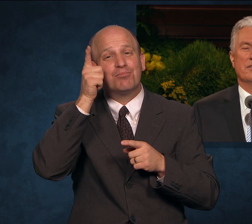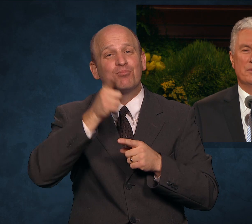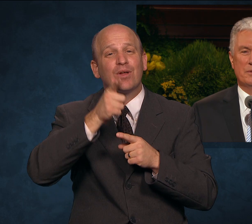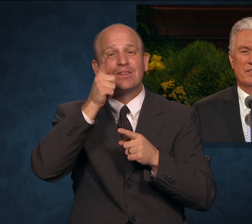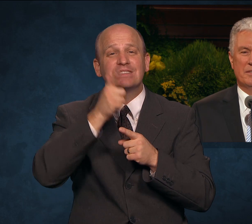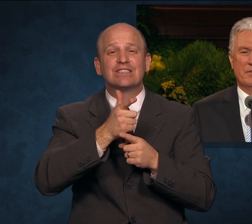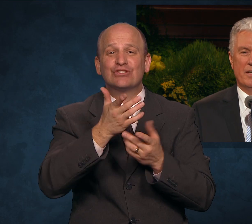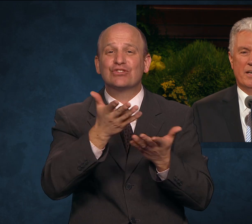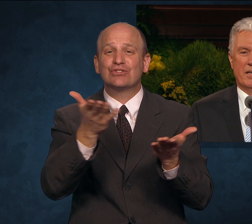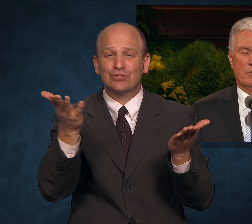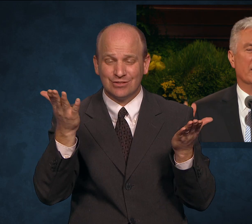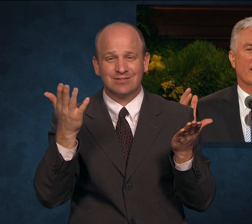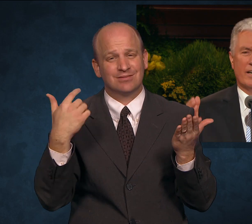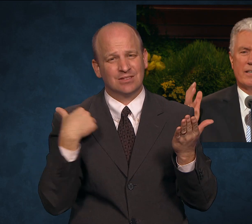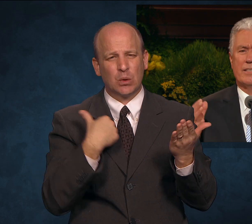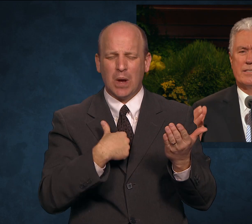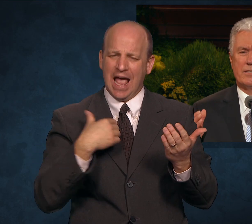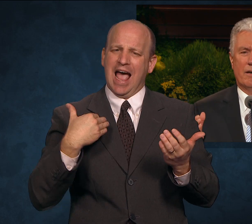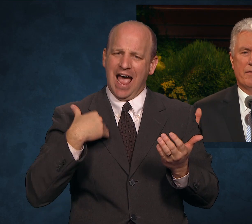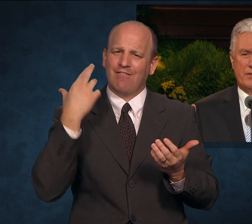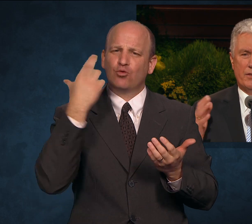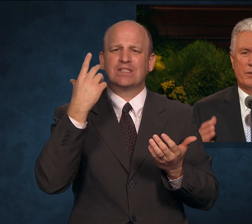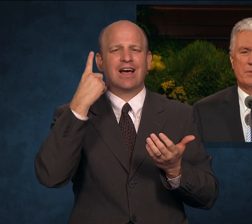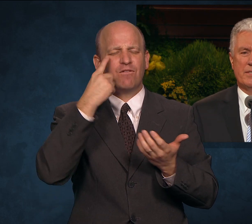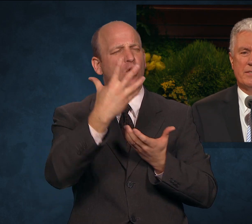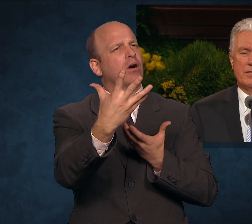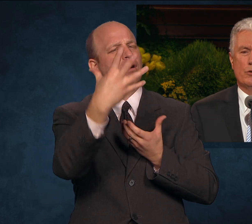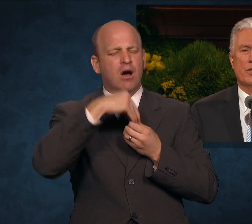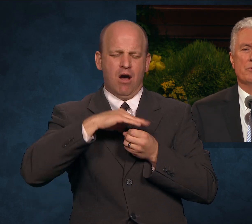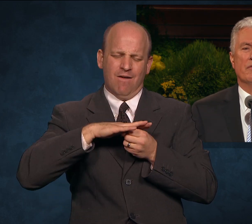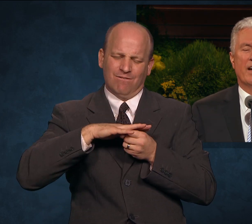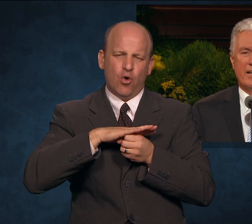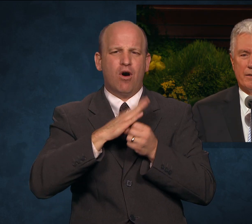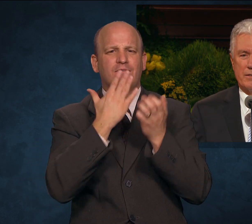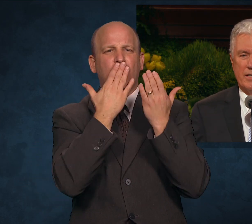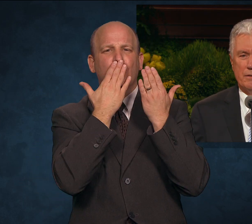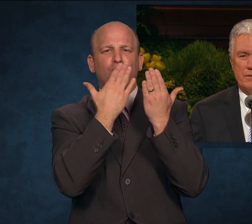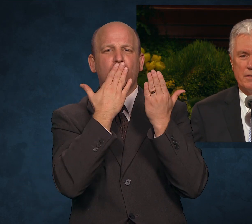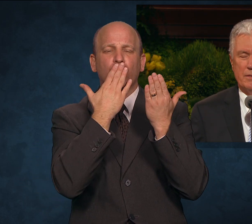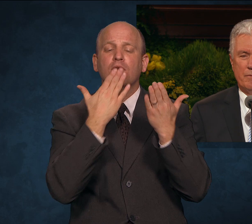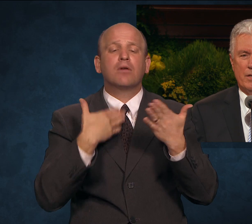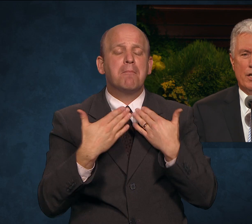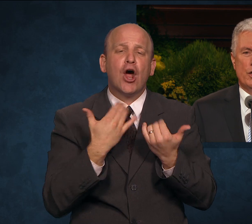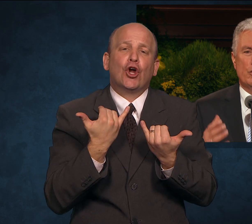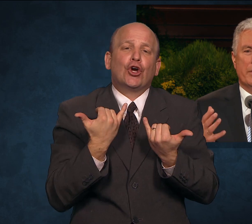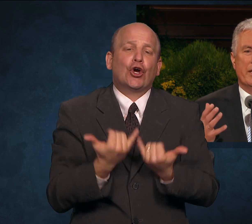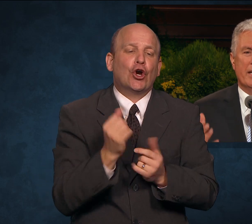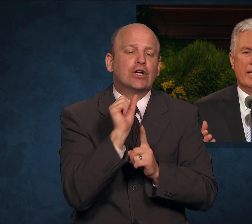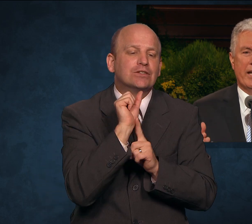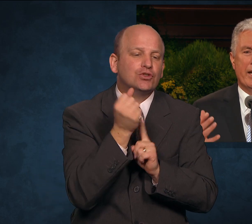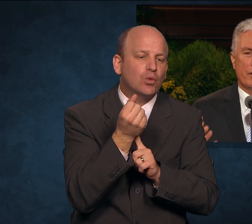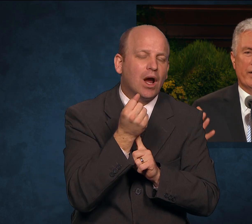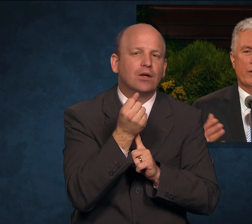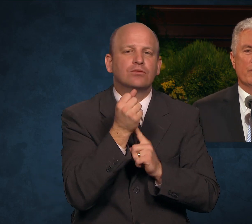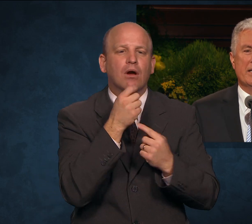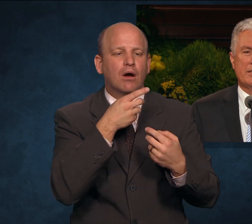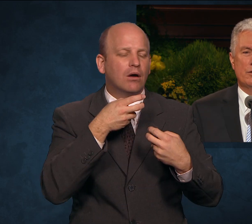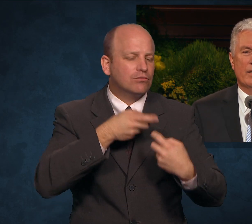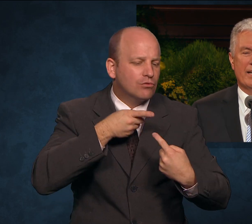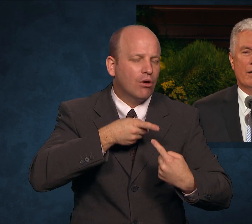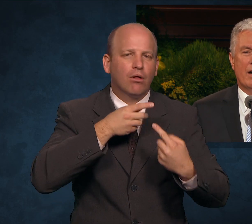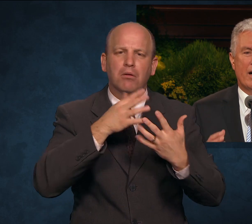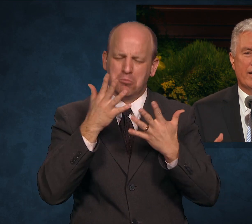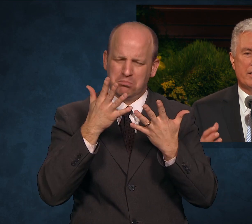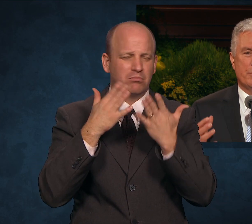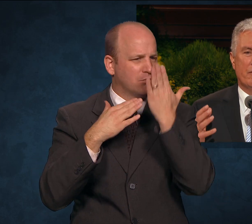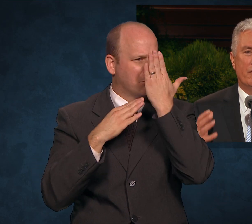with gratitude regardless of the circumstances in which we find ourselves do we need any greater reason